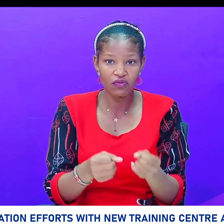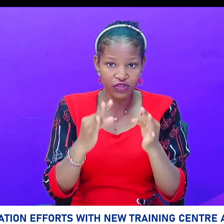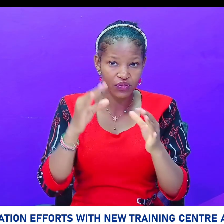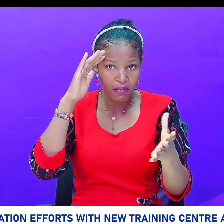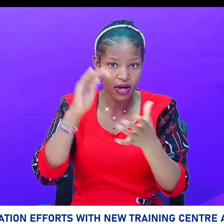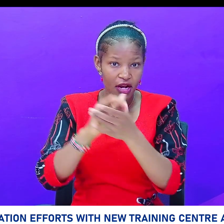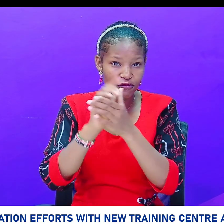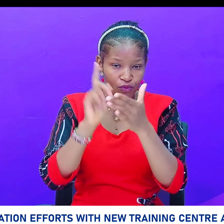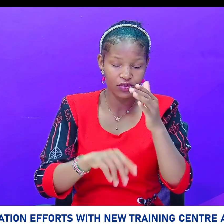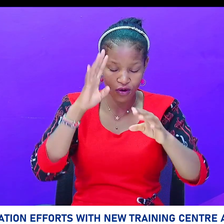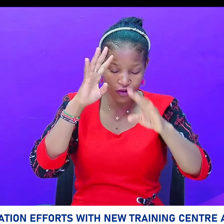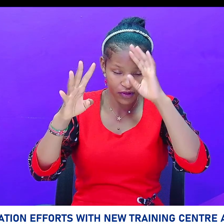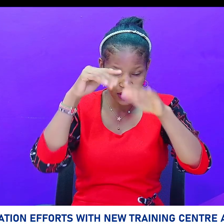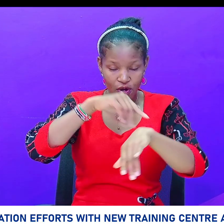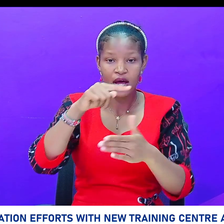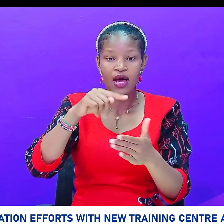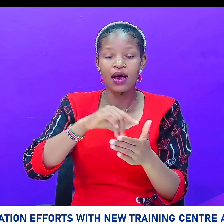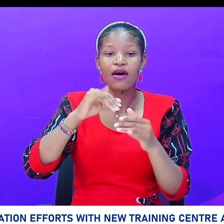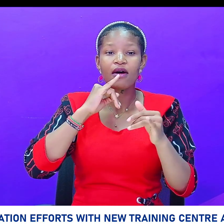counseling, and social reintegration.